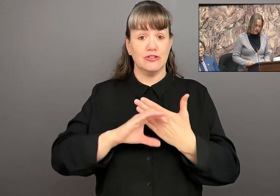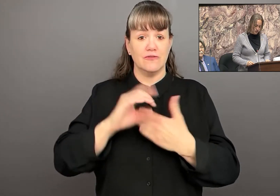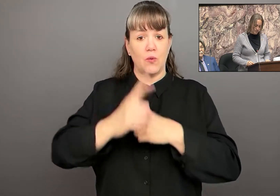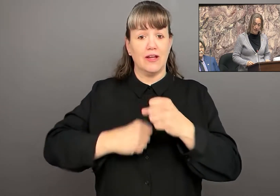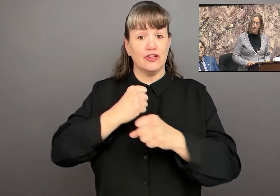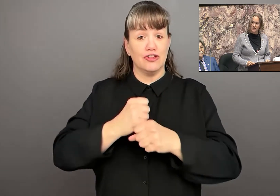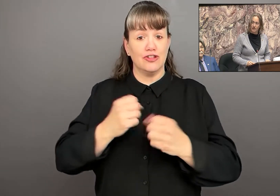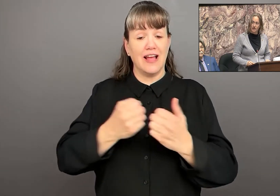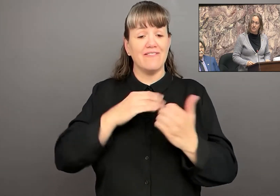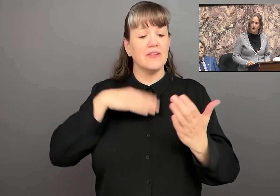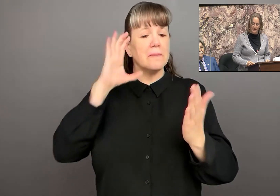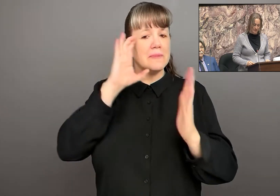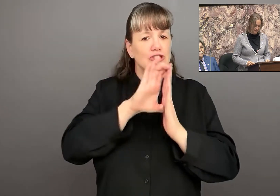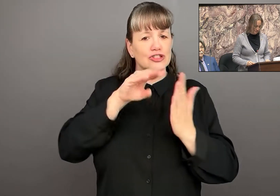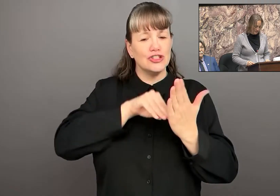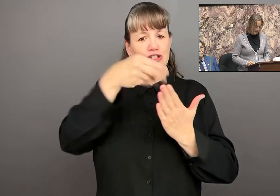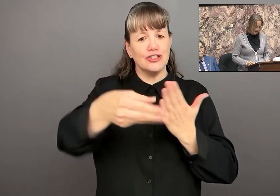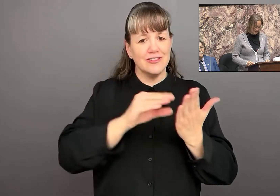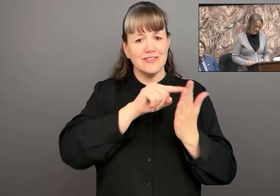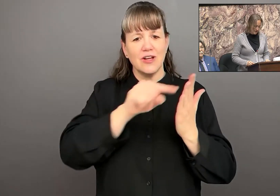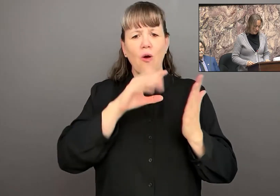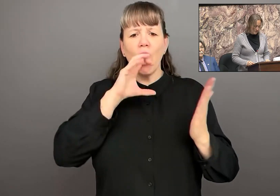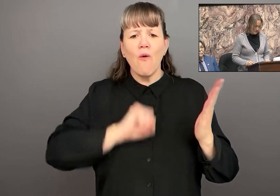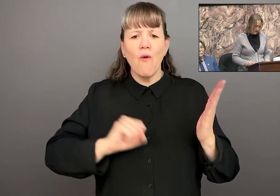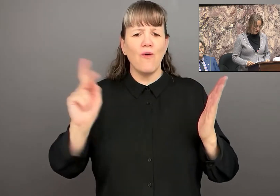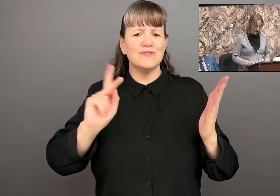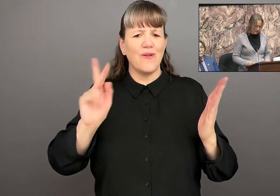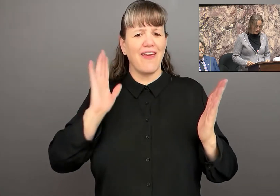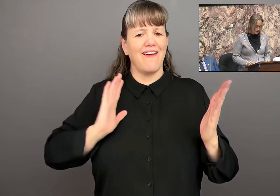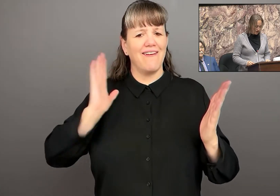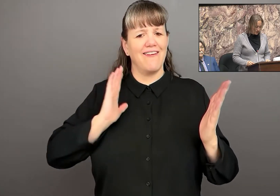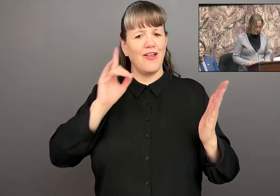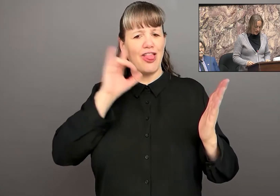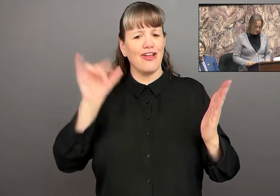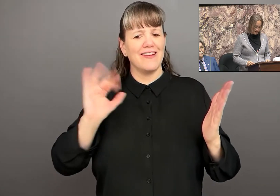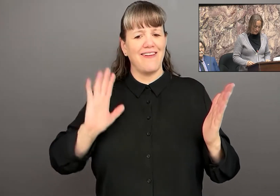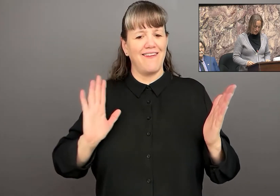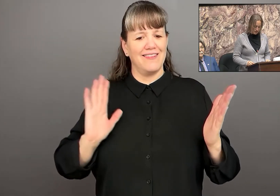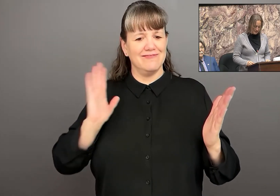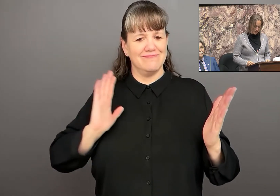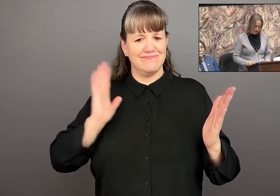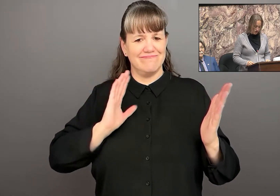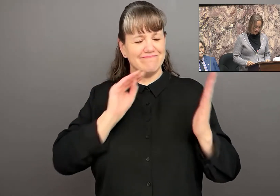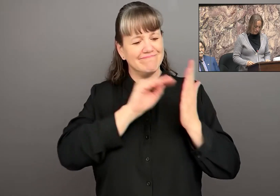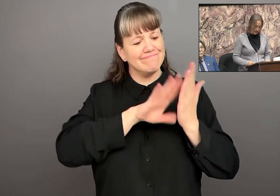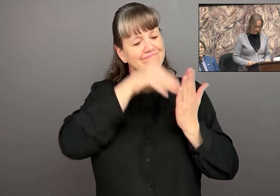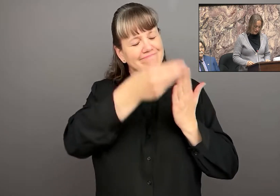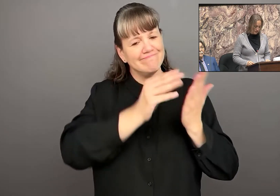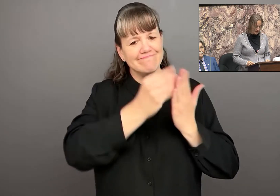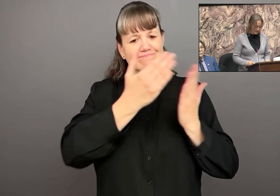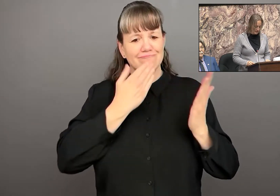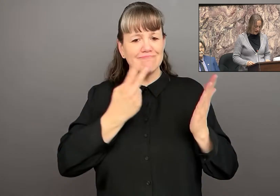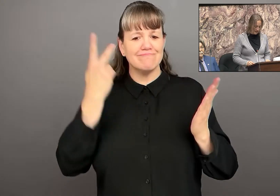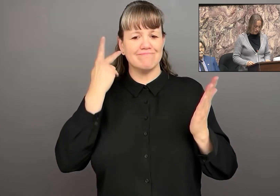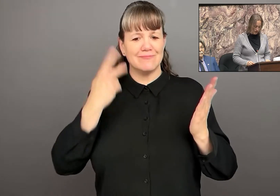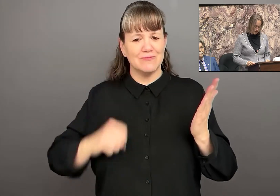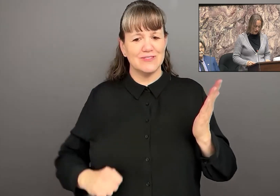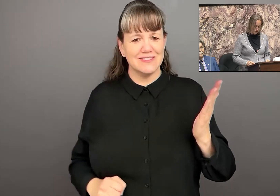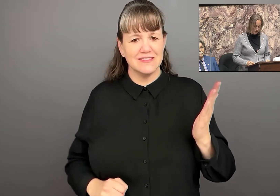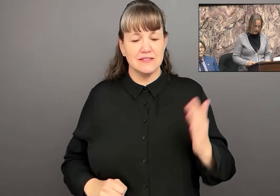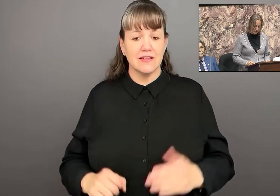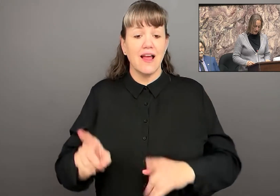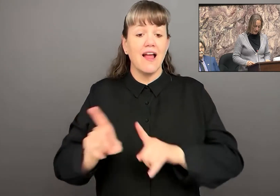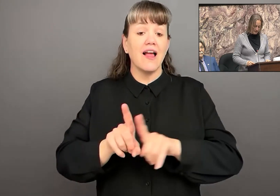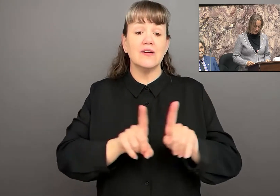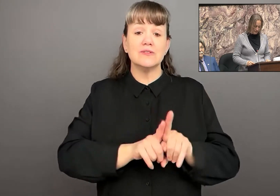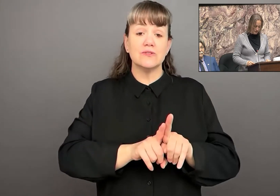preserves visual memories of our community. And finally, the Father Pandozzi Mission Site also benefits from the Society's work,